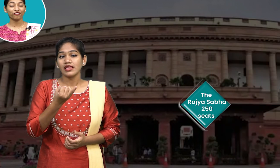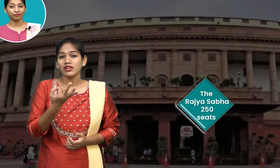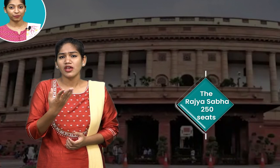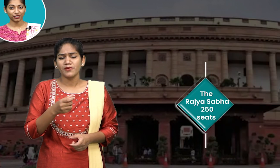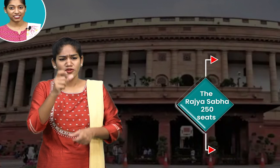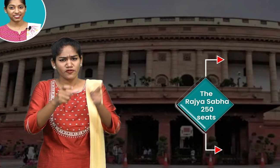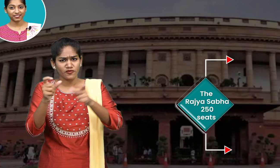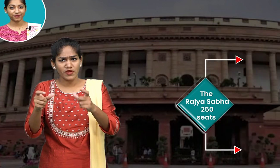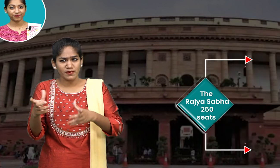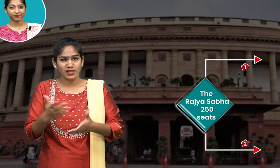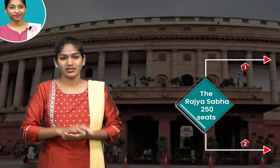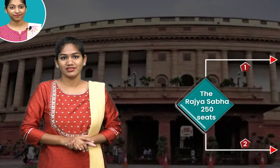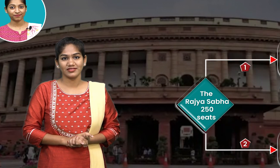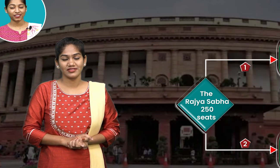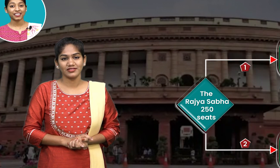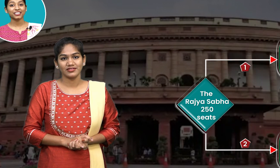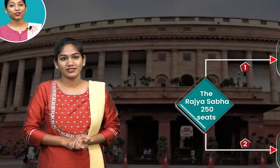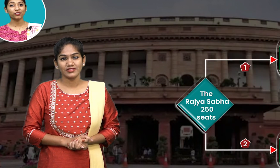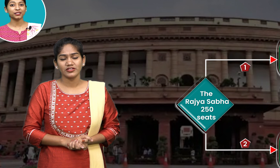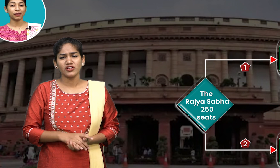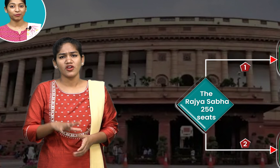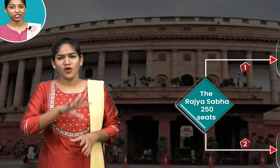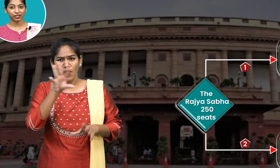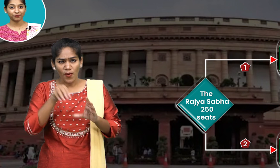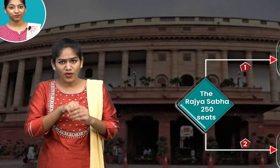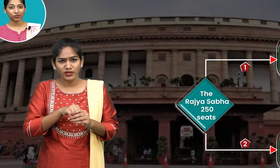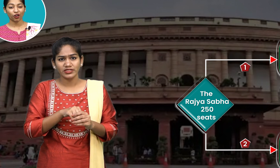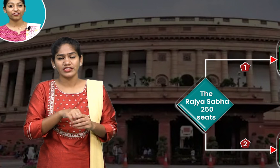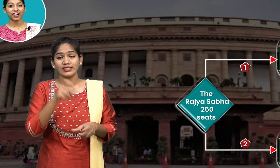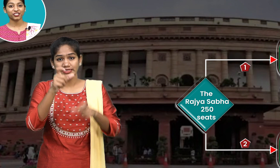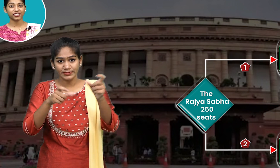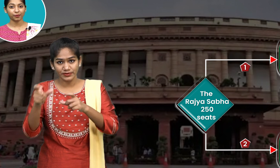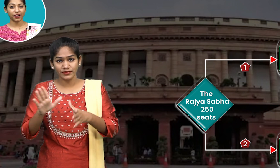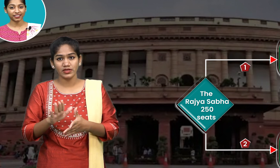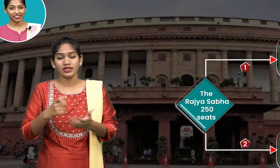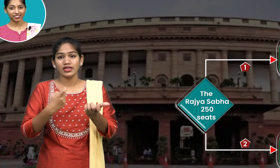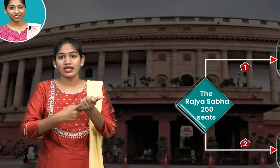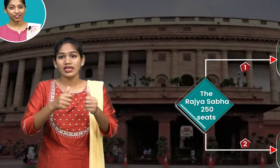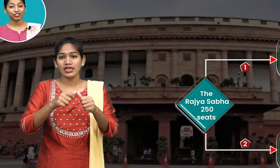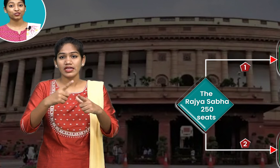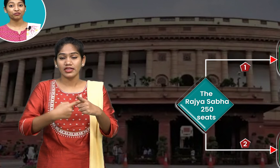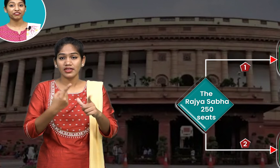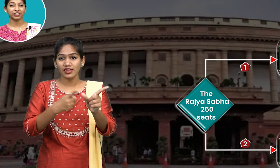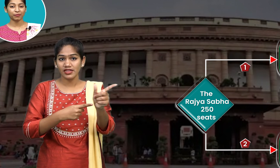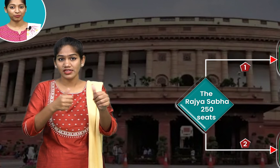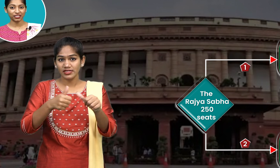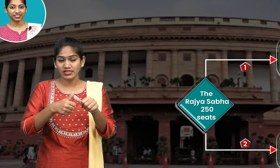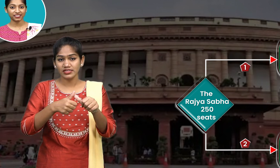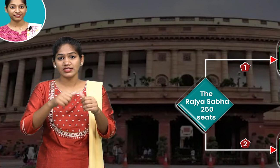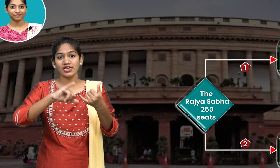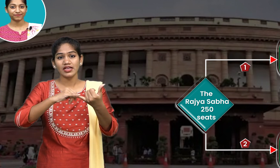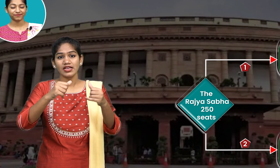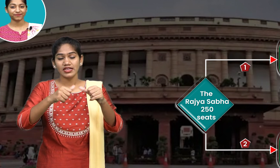Number of members. The total membership of Rajya Sabha is 250